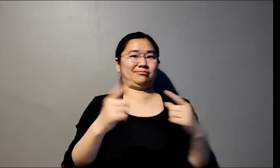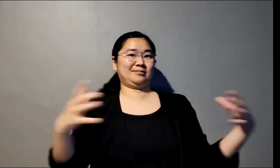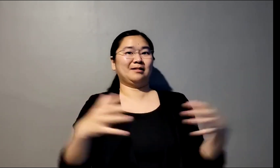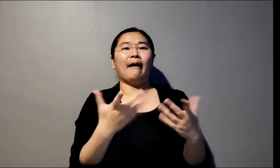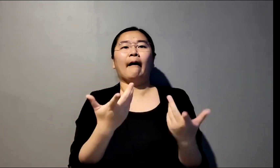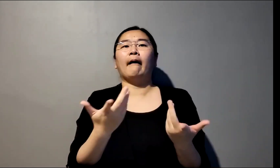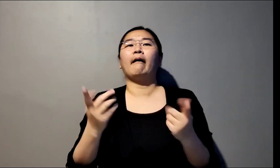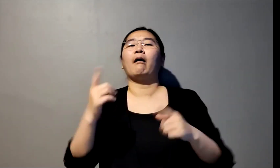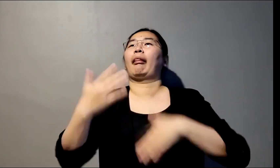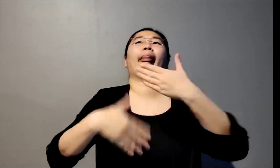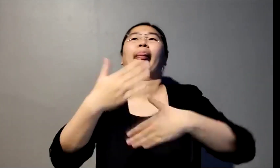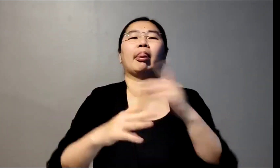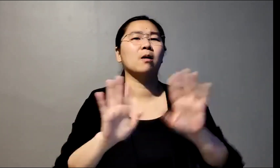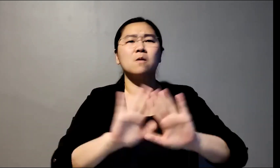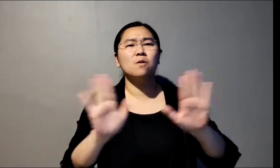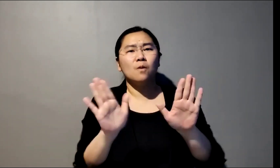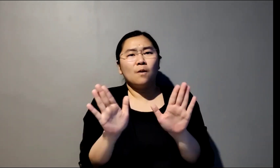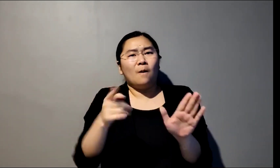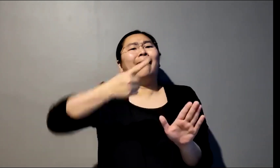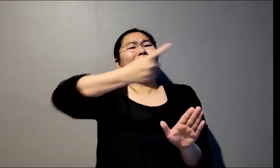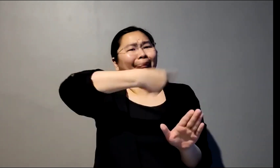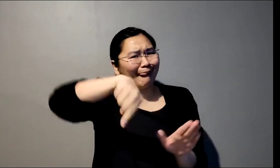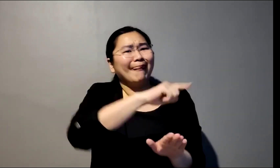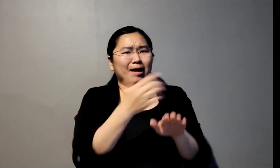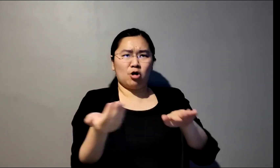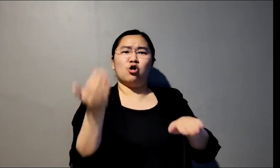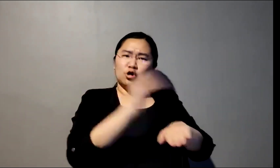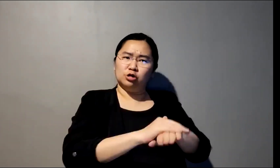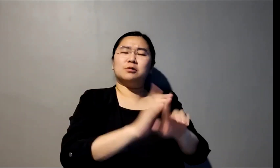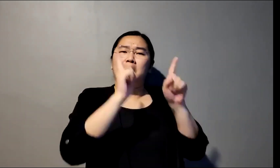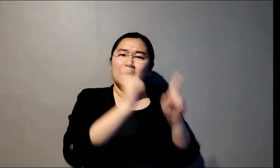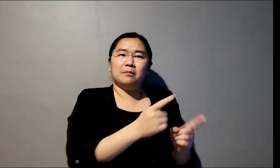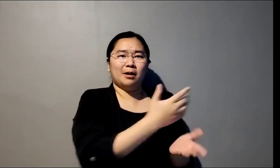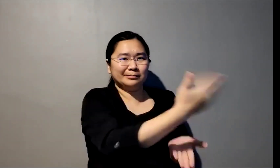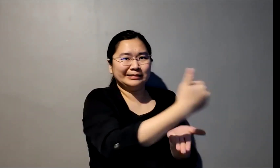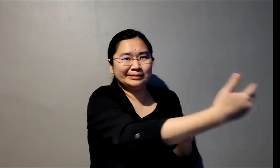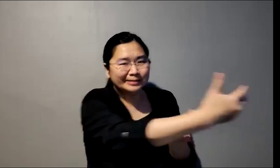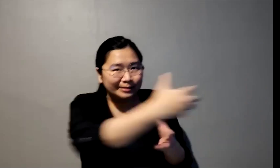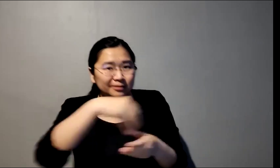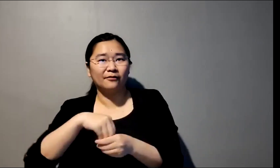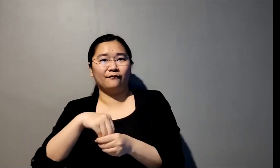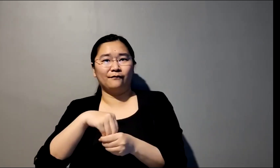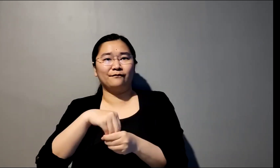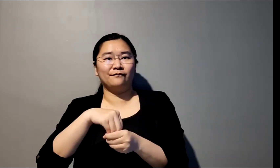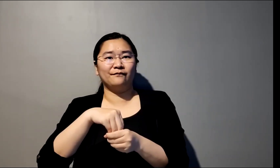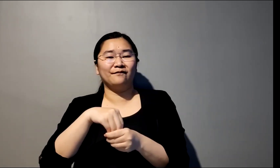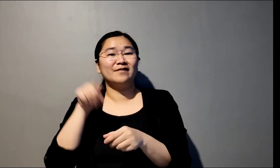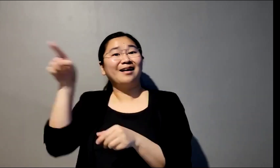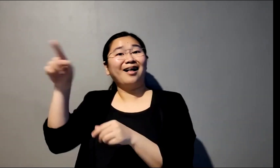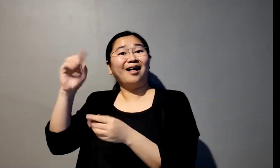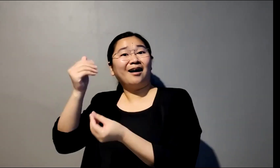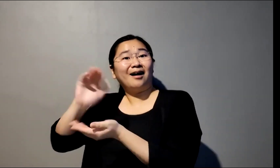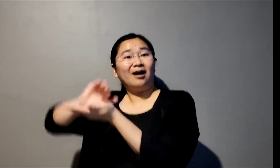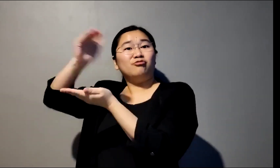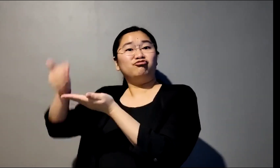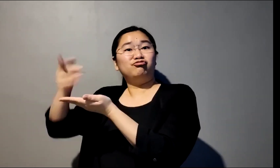institutionalization and to create community inclusive services and settings